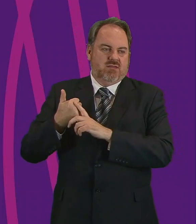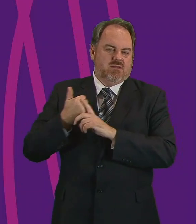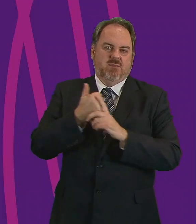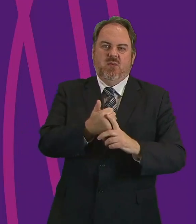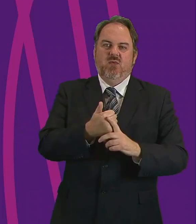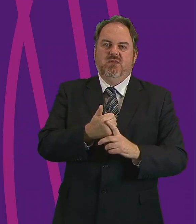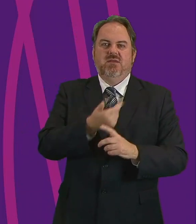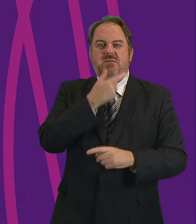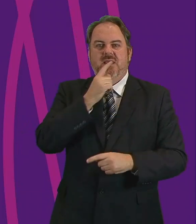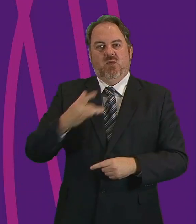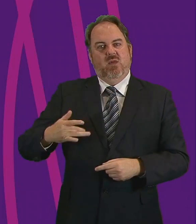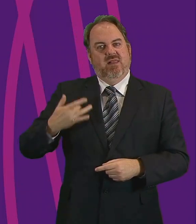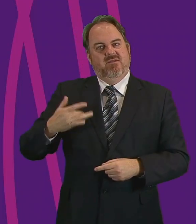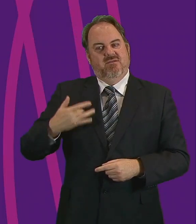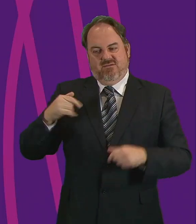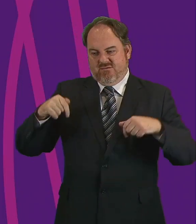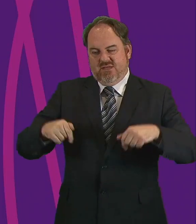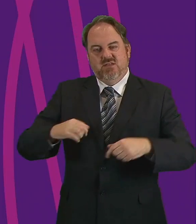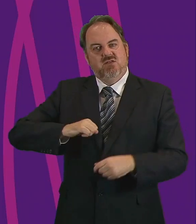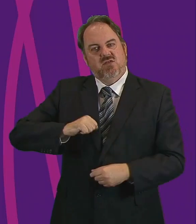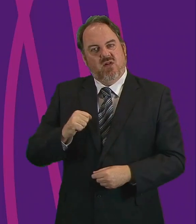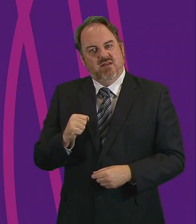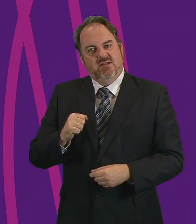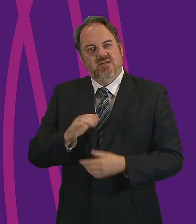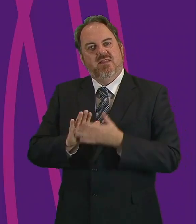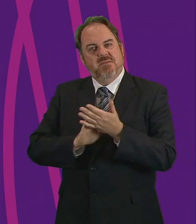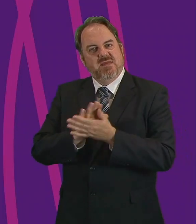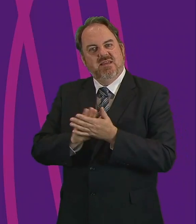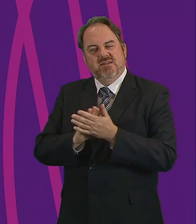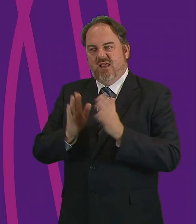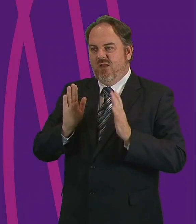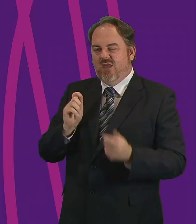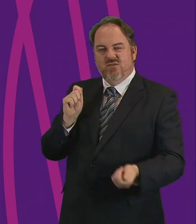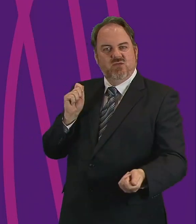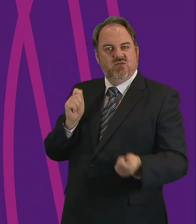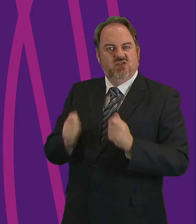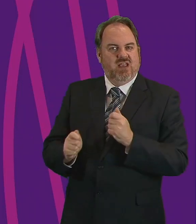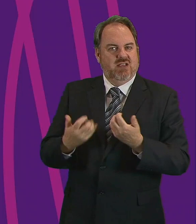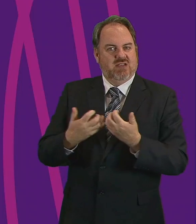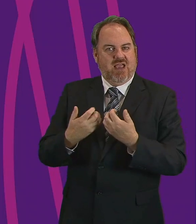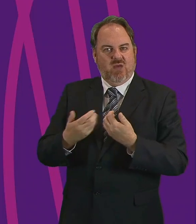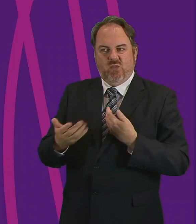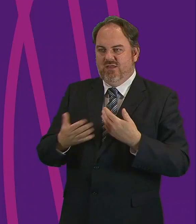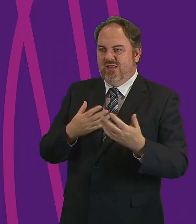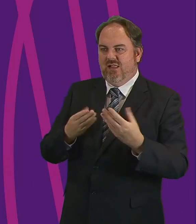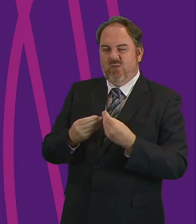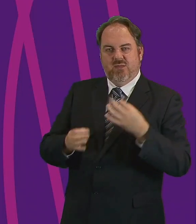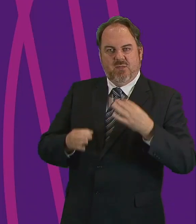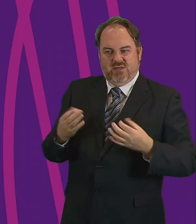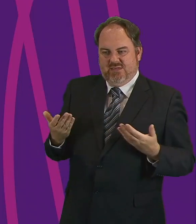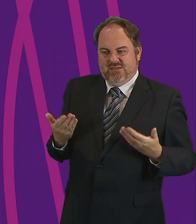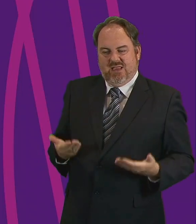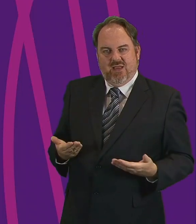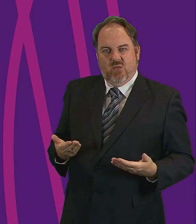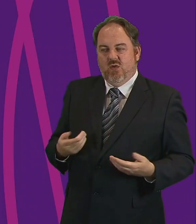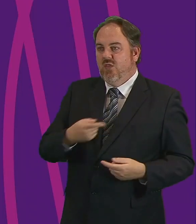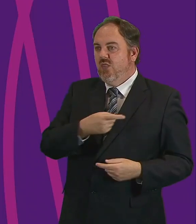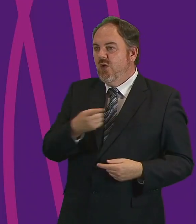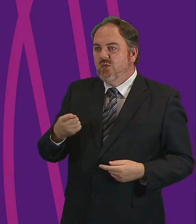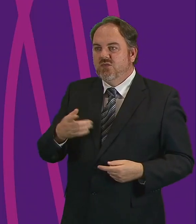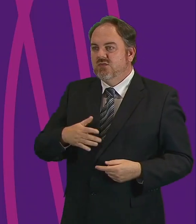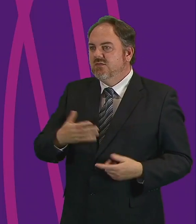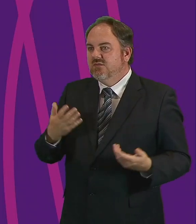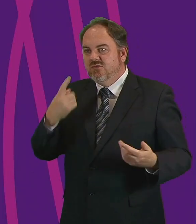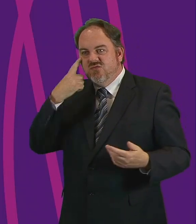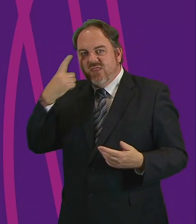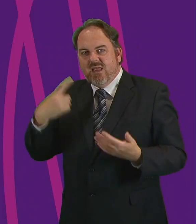difficult days thirst for a new kind of politics in this country, and I suspect that those who do not show willing to find new ways